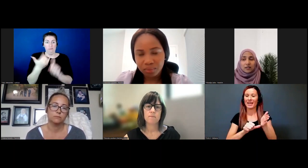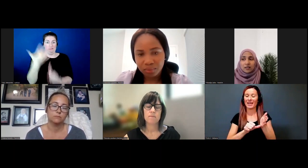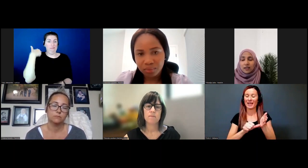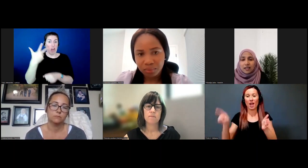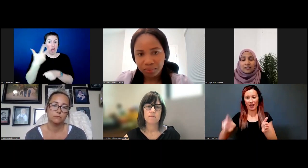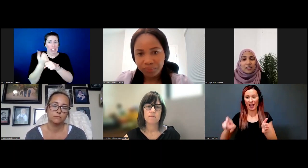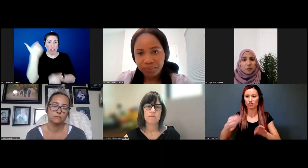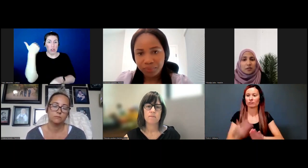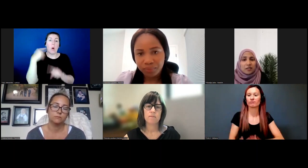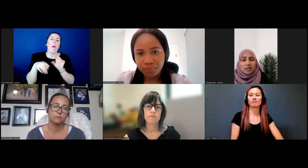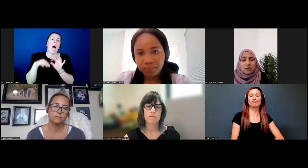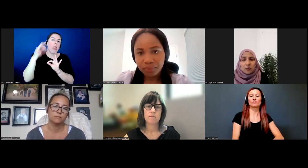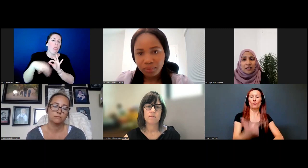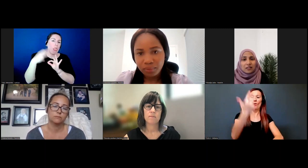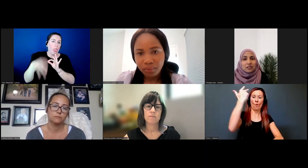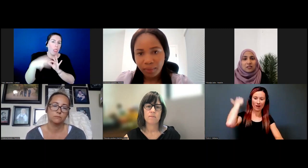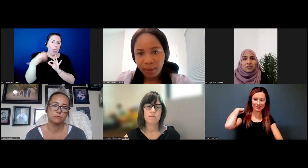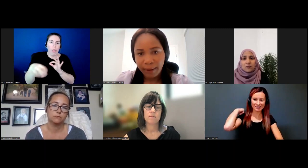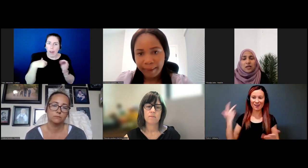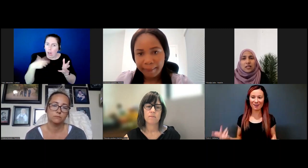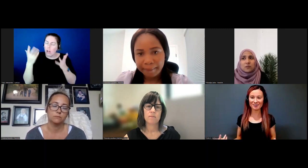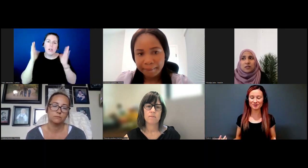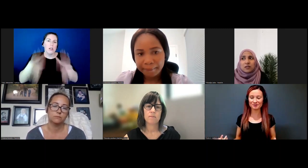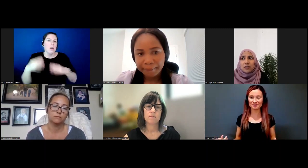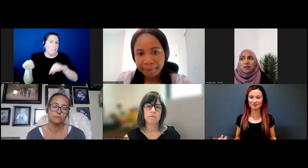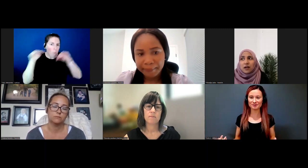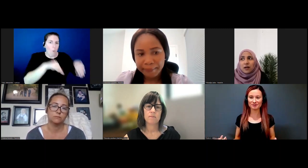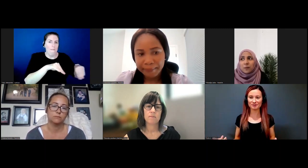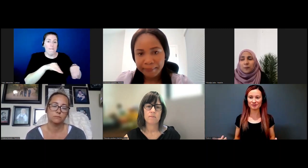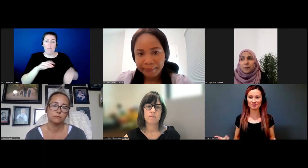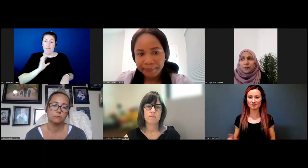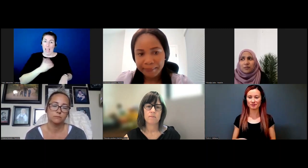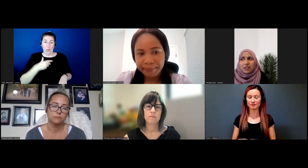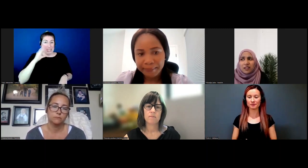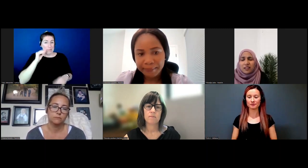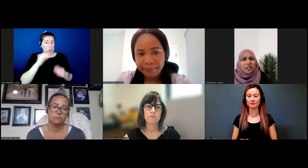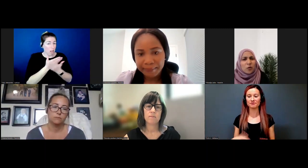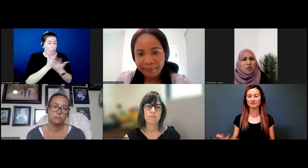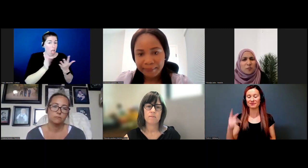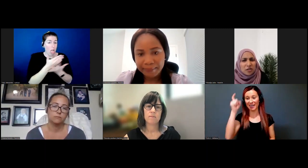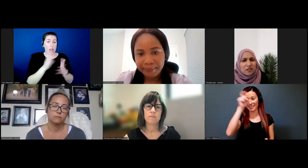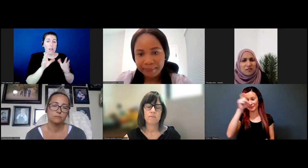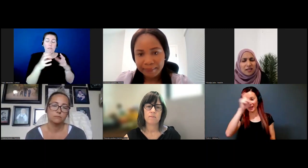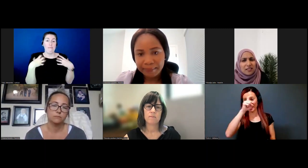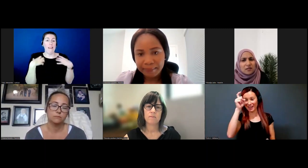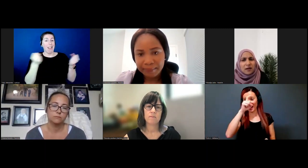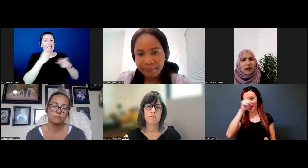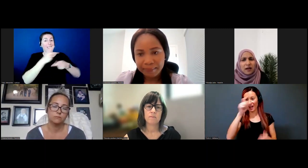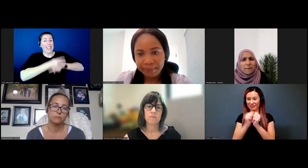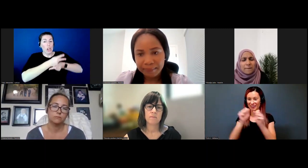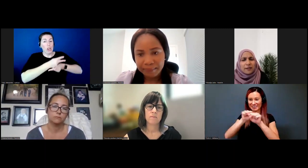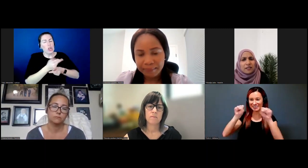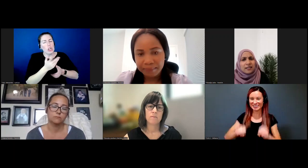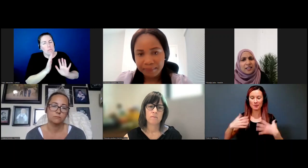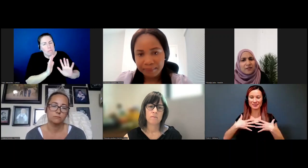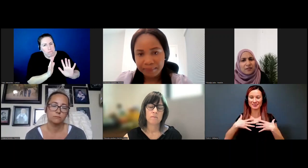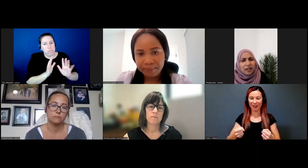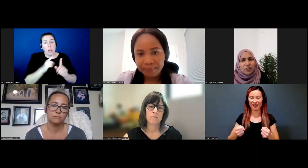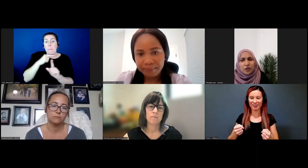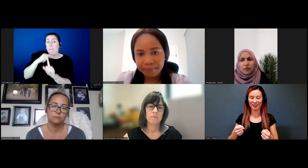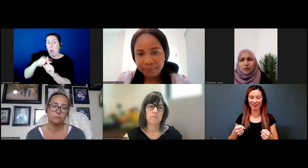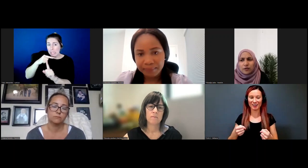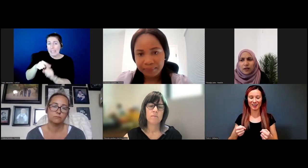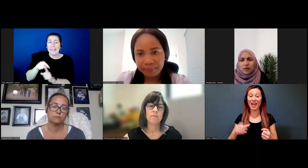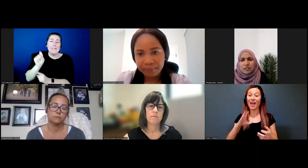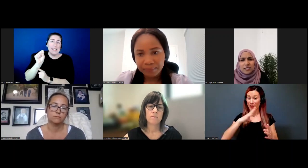that. And the experience with healthcare system has been, there are always positive sides, but the negative